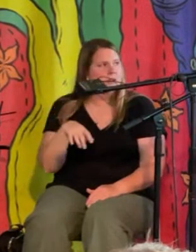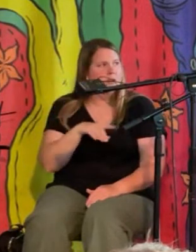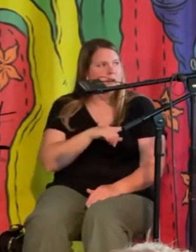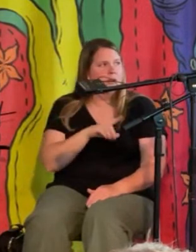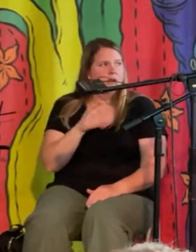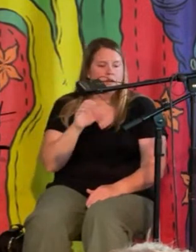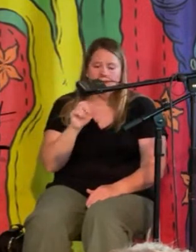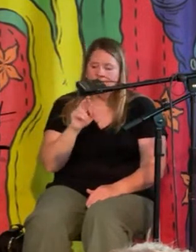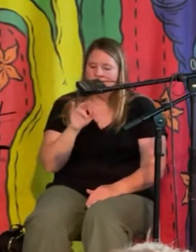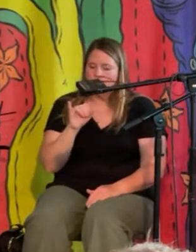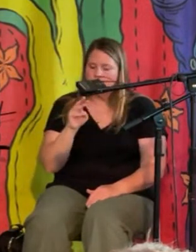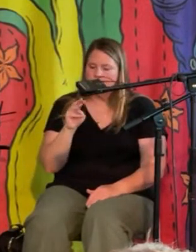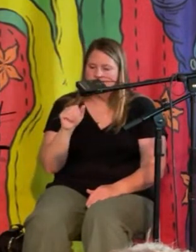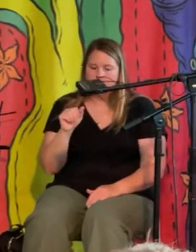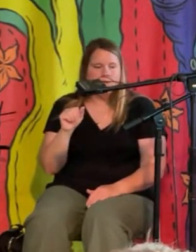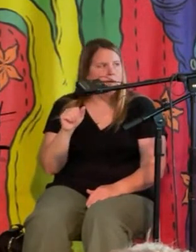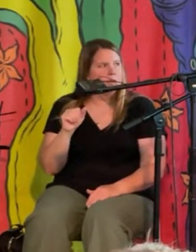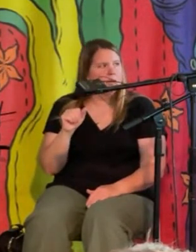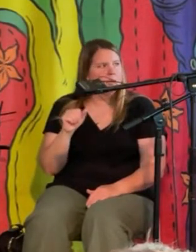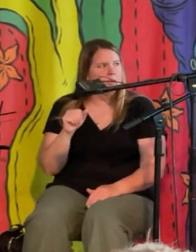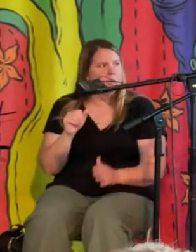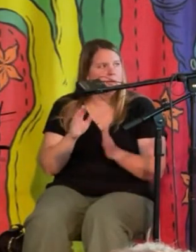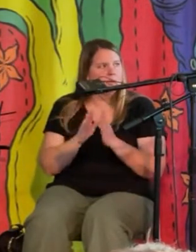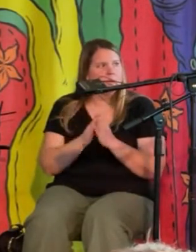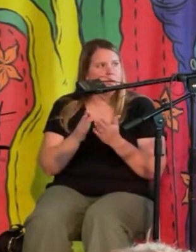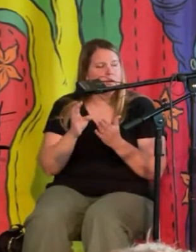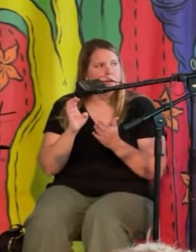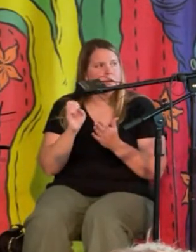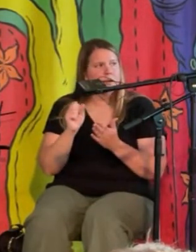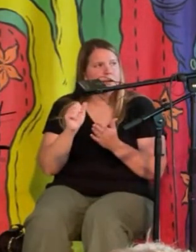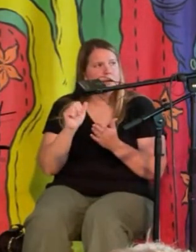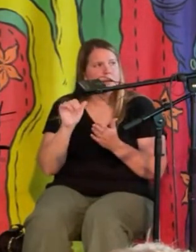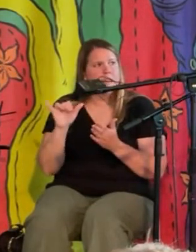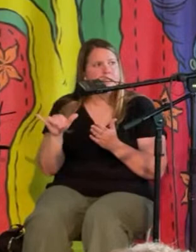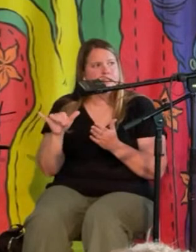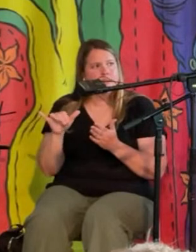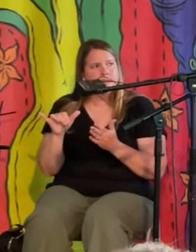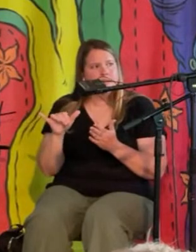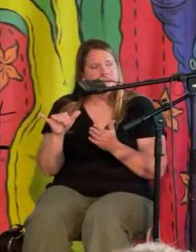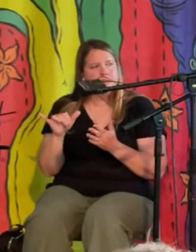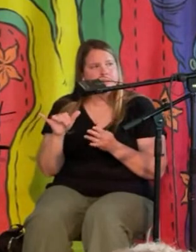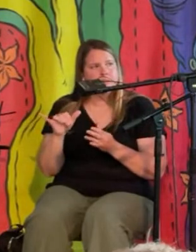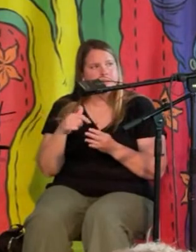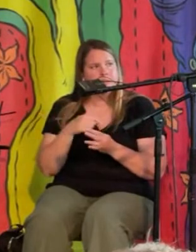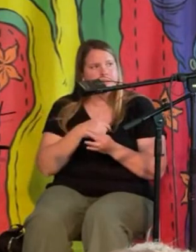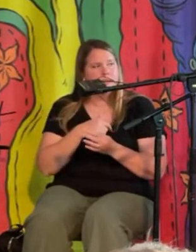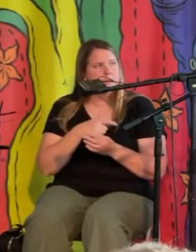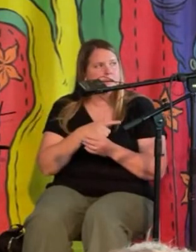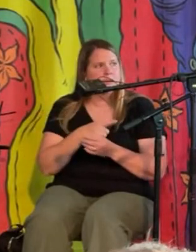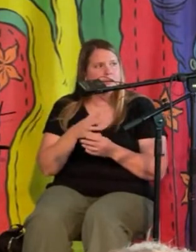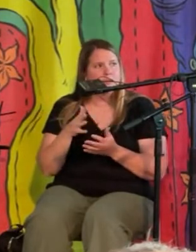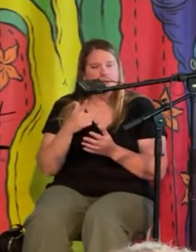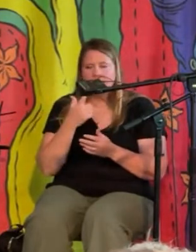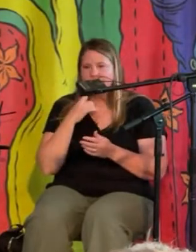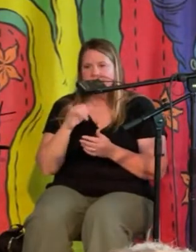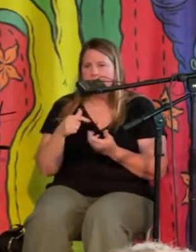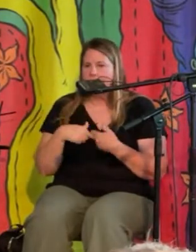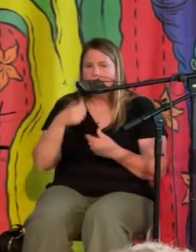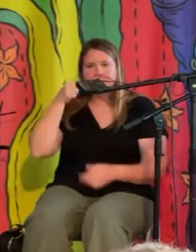essays, is it a novel, is it a book of dreams, Invisible Cities by Ilya Kaminsky? I already said that. Oh, I'm so